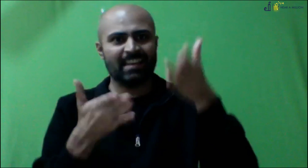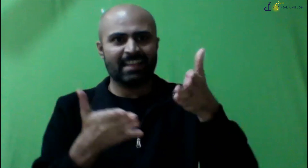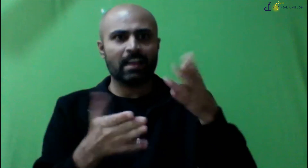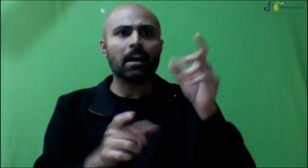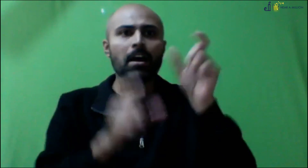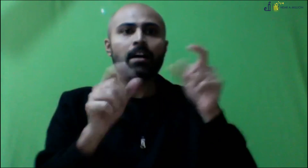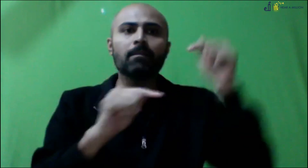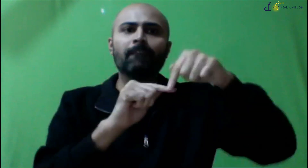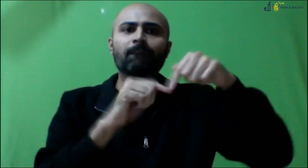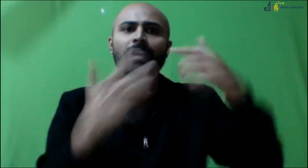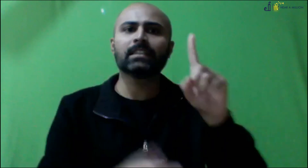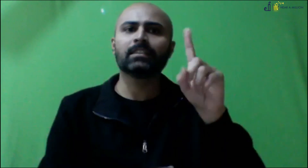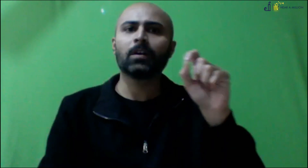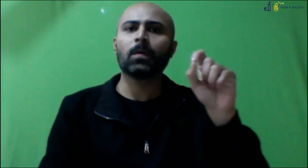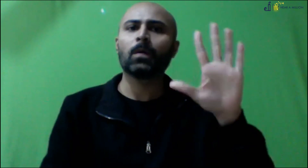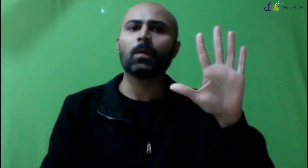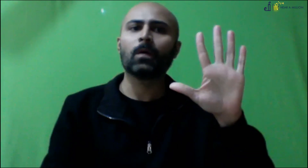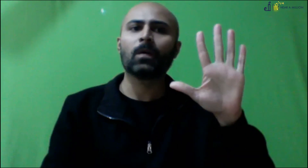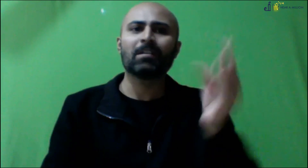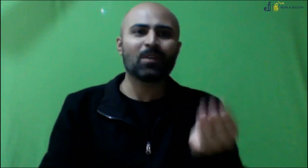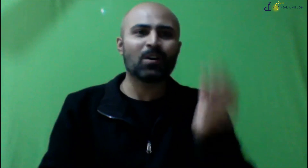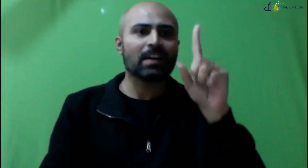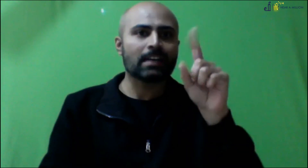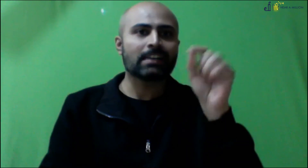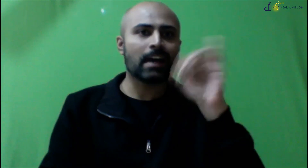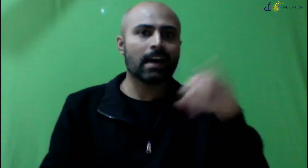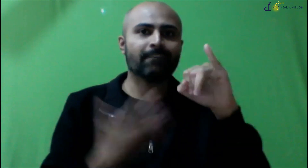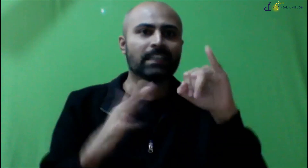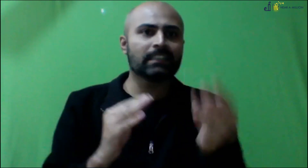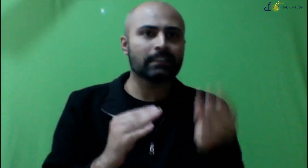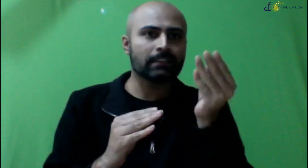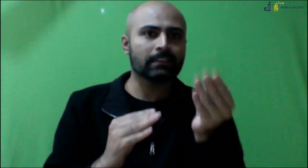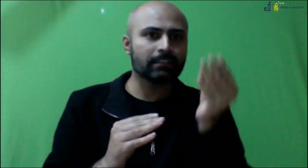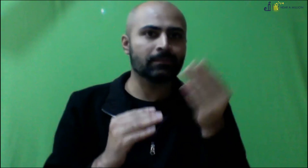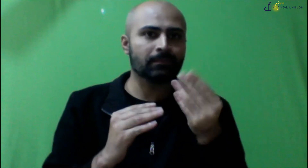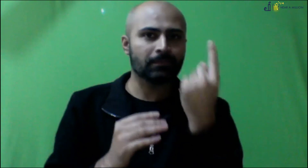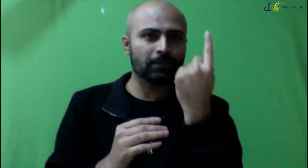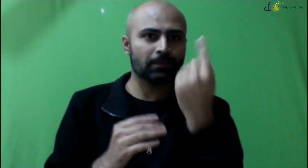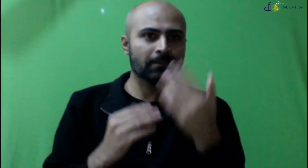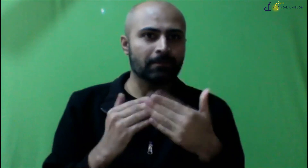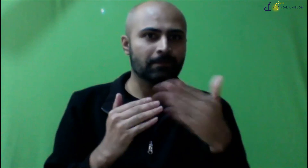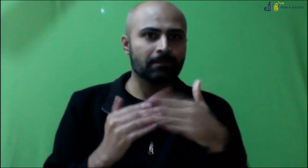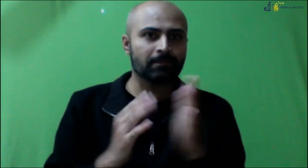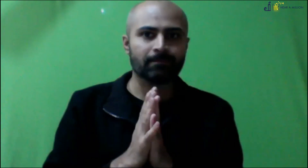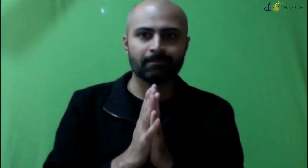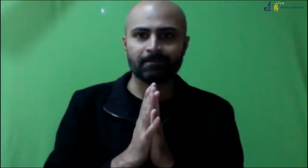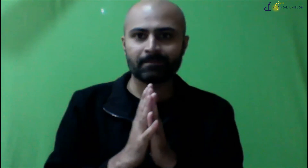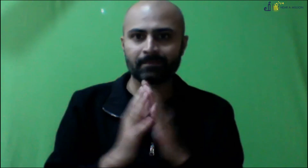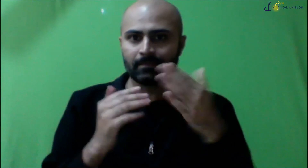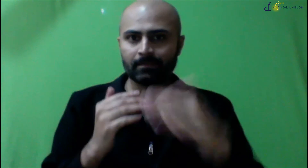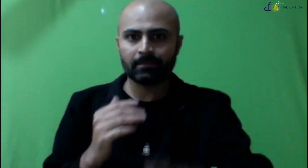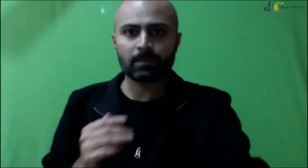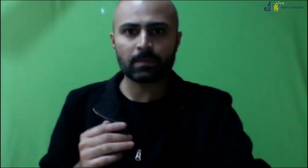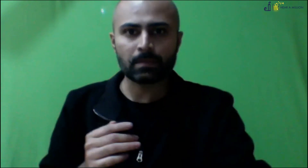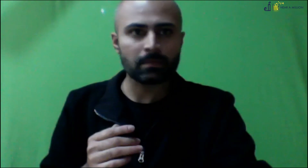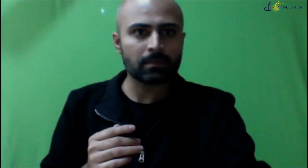Okay, so we have 158 people, but only 105 people have answered. So we need more